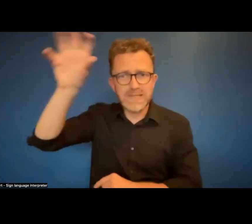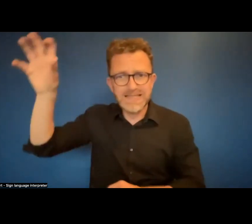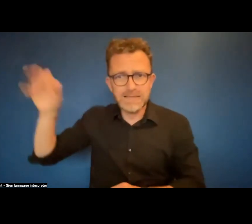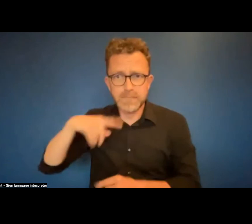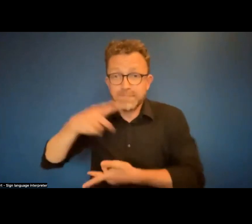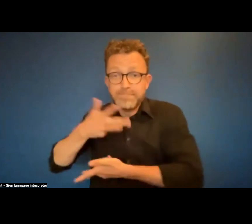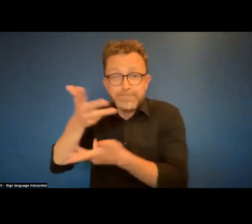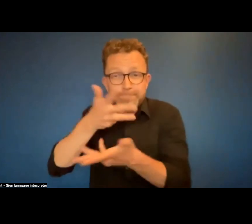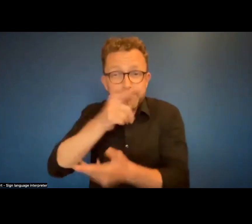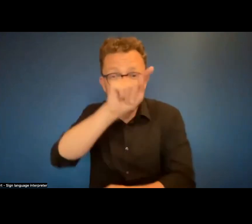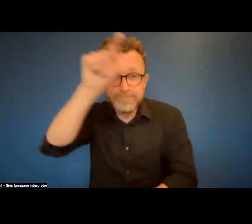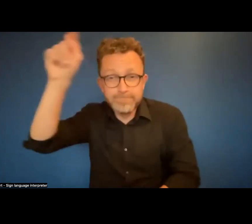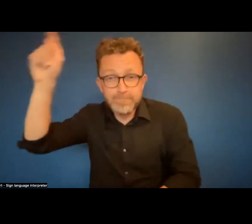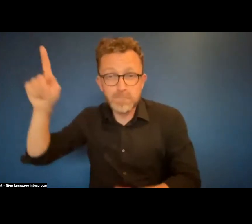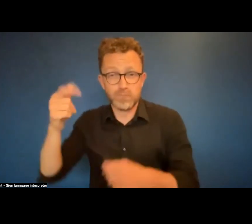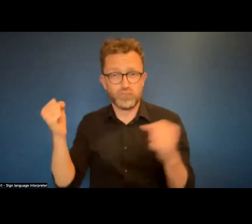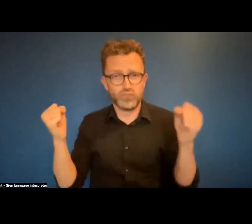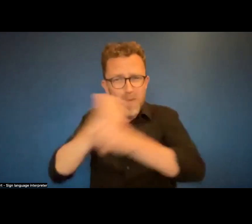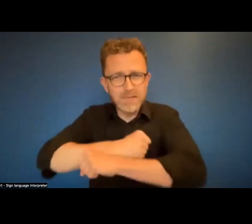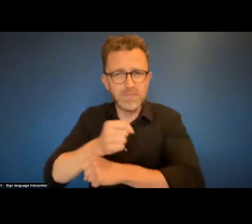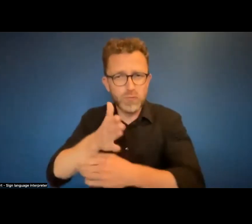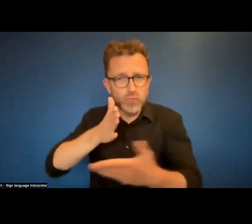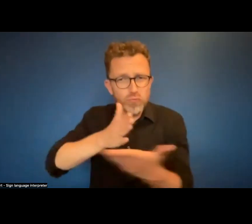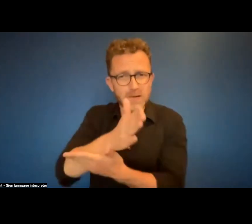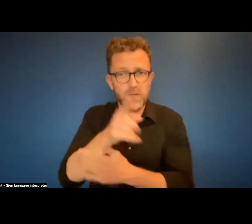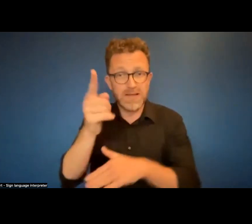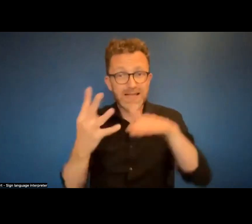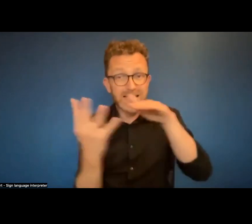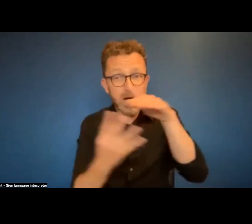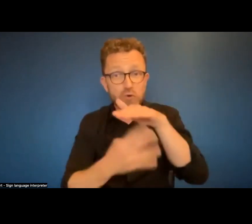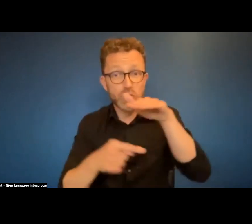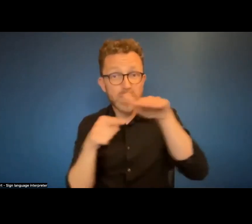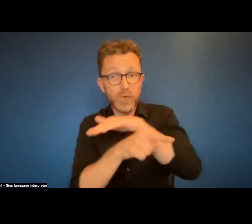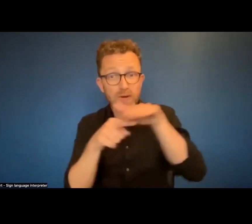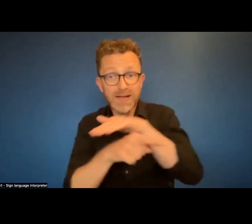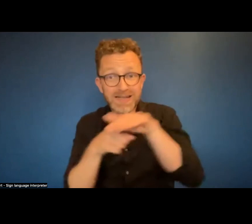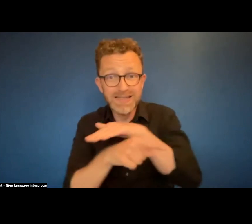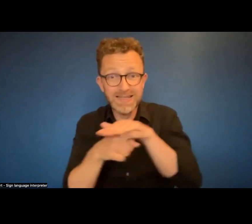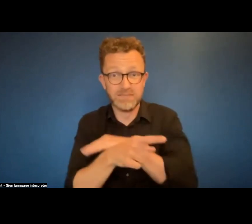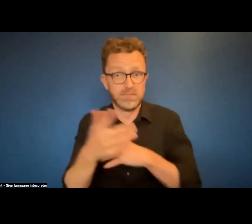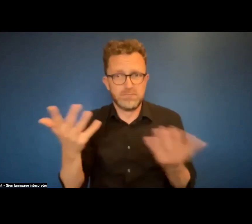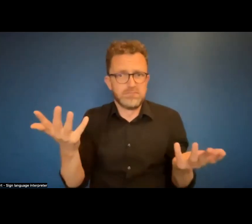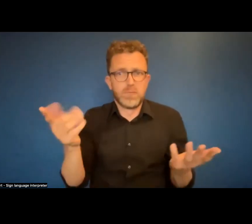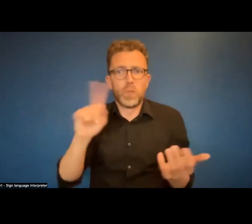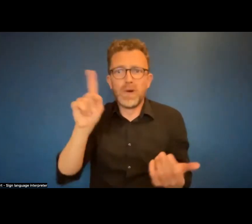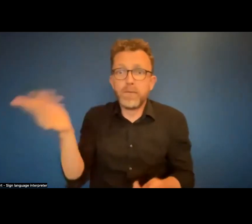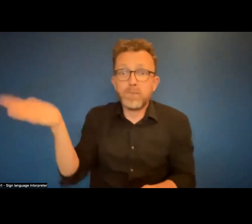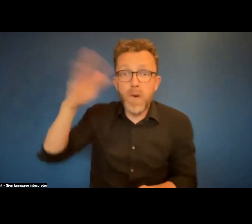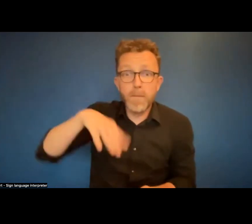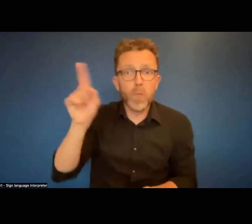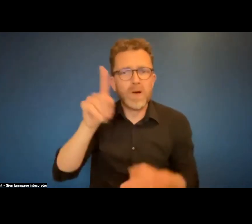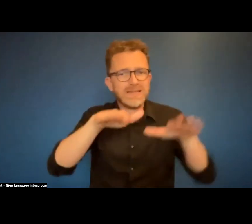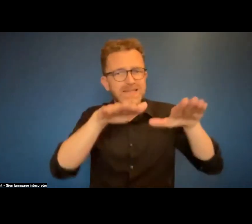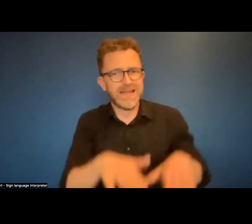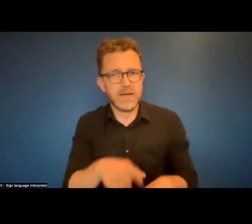demedicalizing and putting intersectionality on the agenda, of being loud and visible. And that's kind of like my